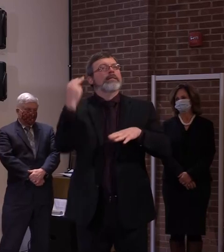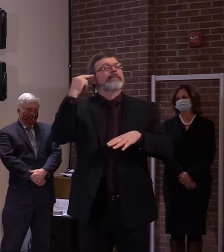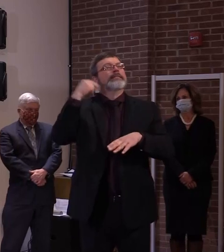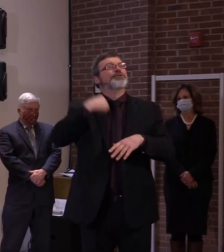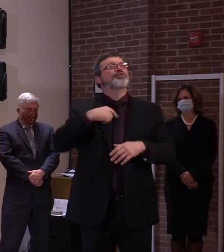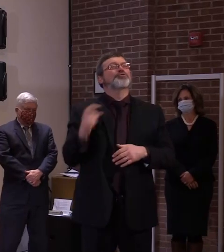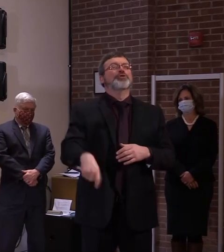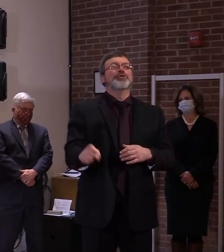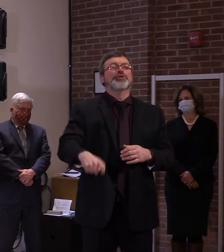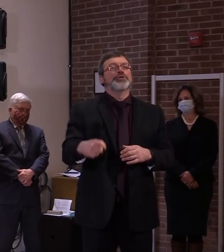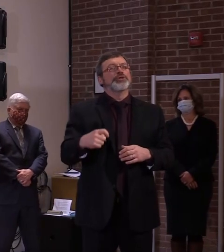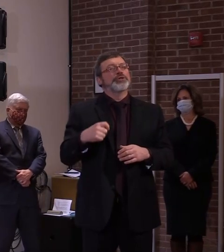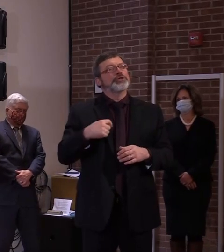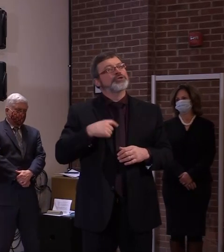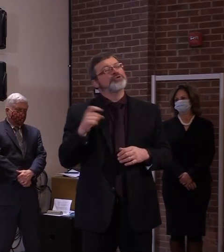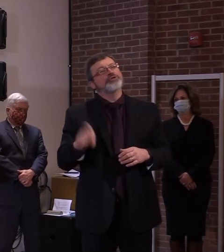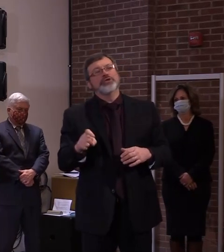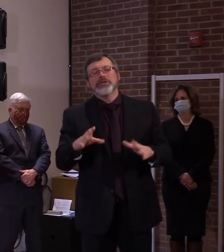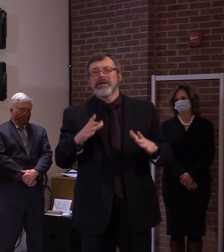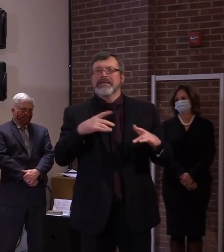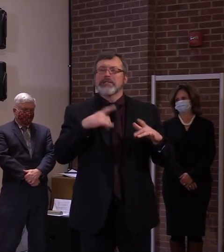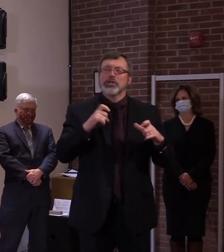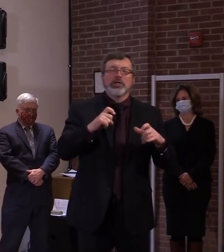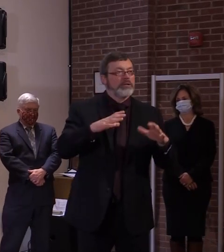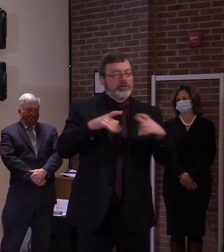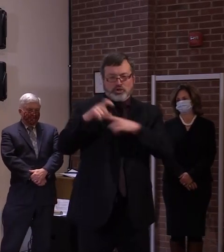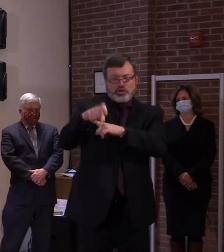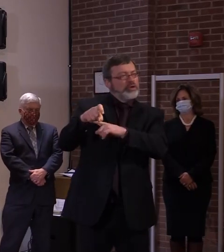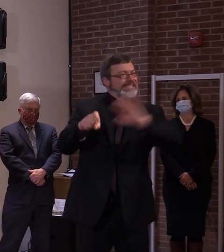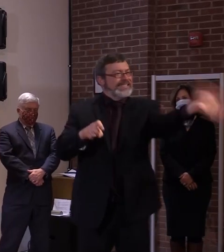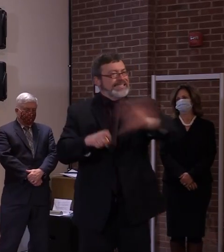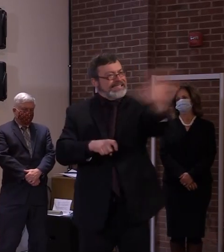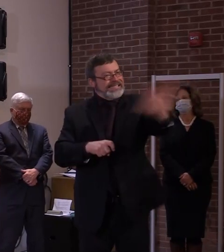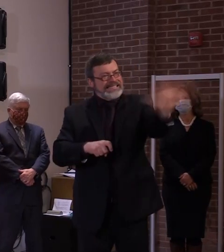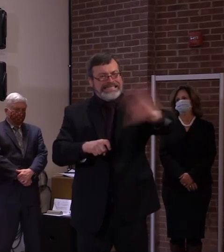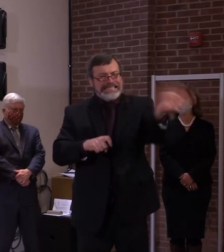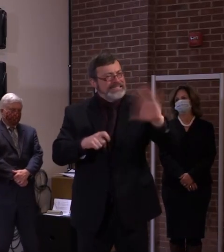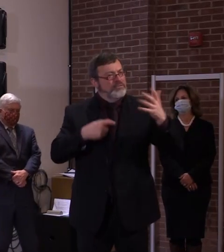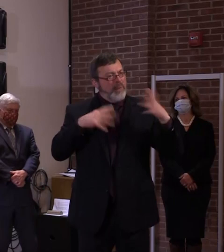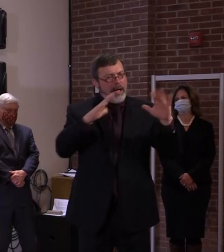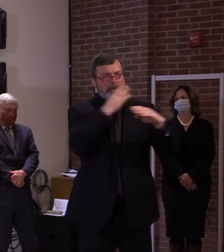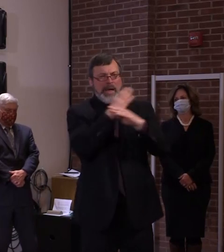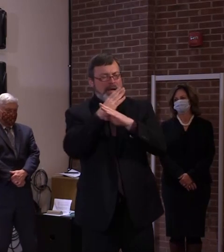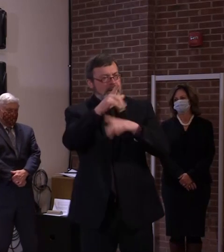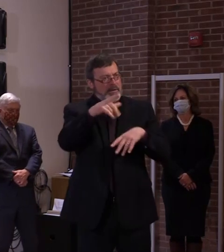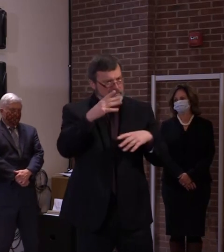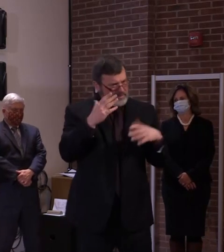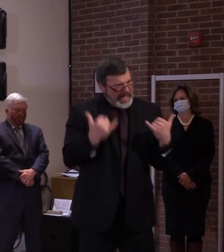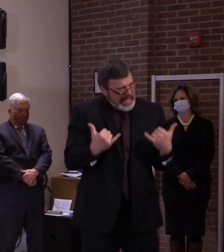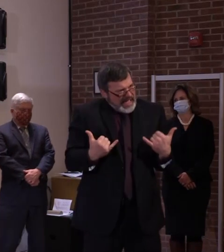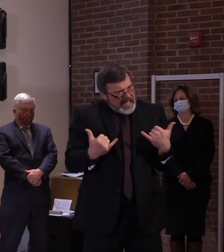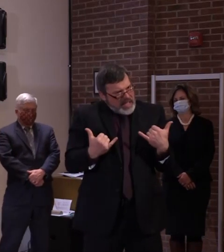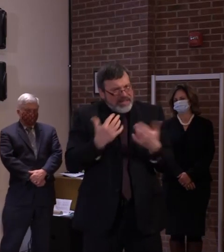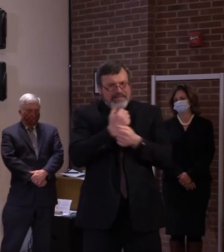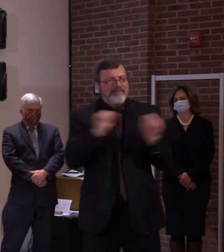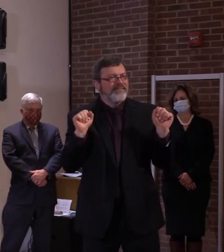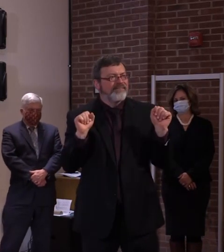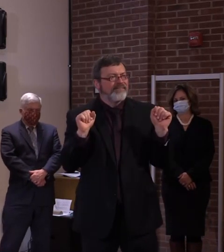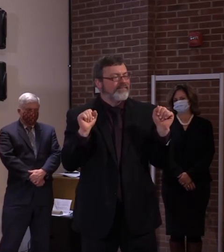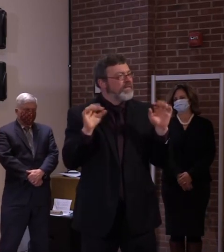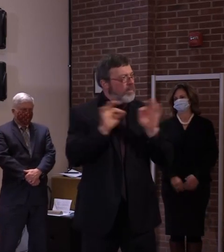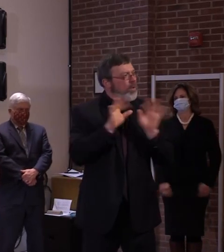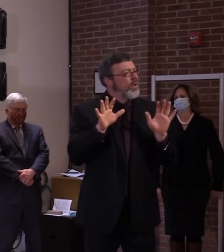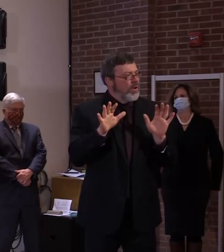protected. That generally is going to mean smaller groups with eligible people who are vaccinated